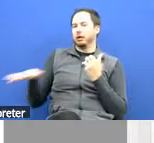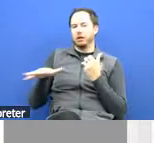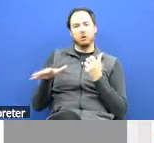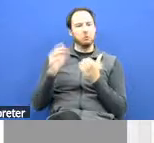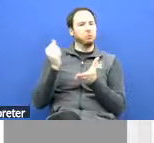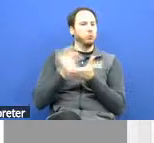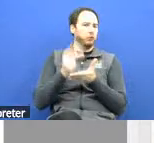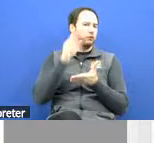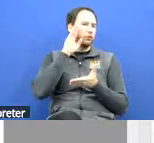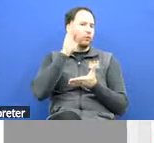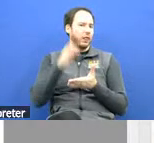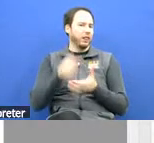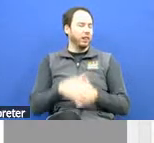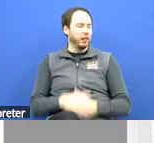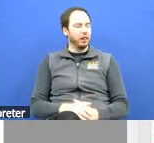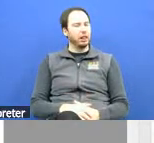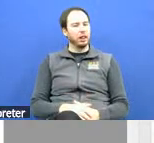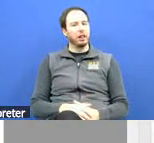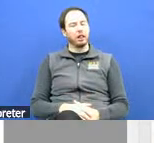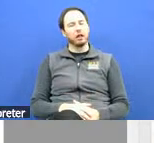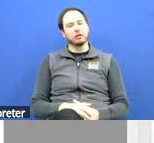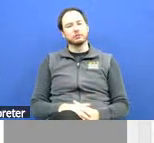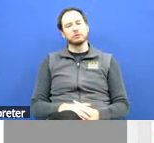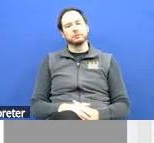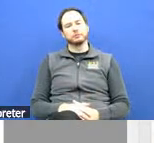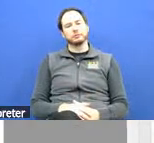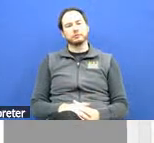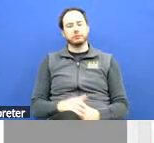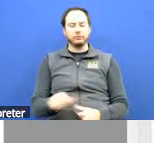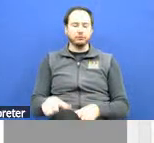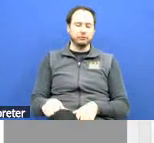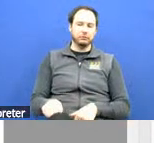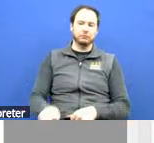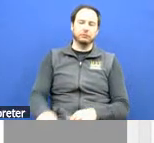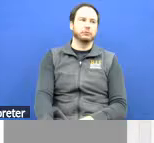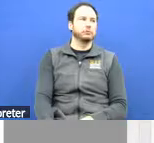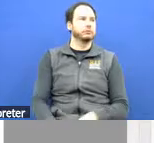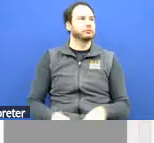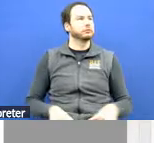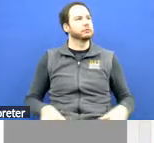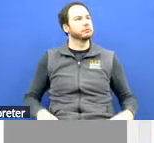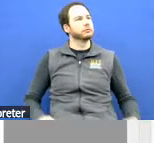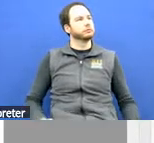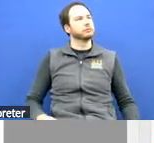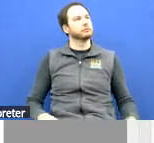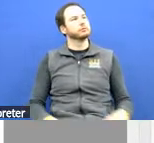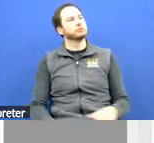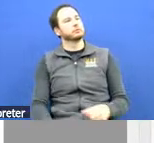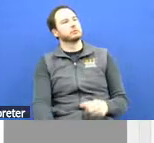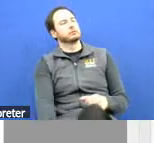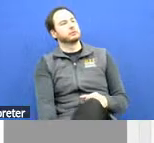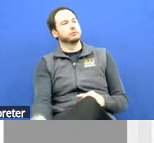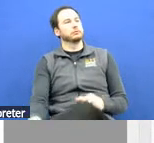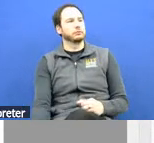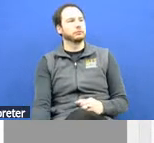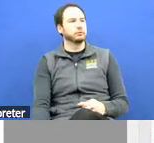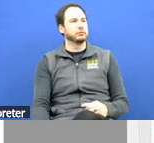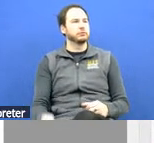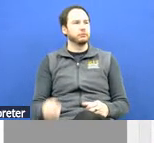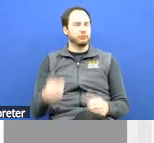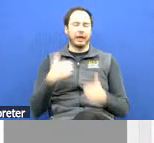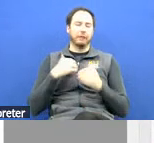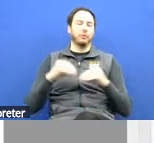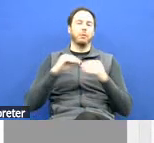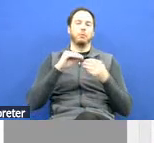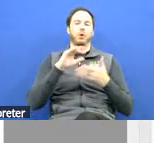did not clash with the surrounding historic properties. Want to scroll down a little? So obviously we have a lot more to go there. I just